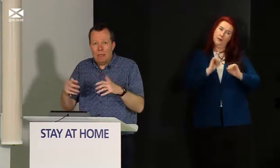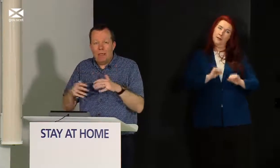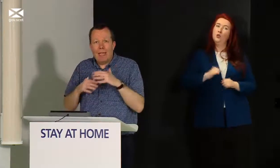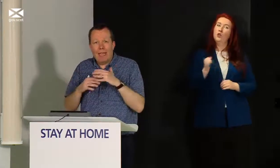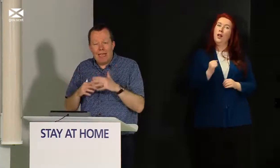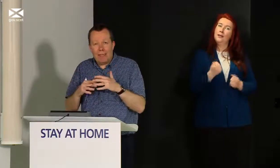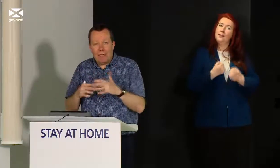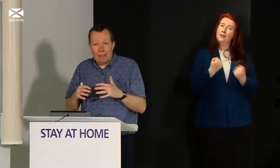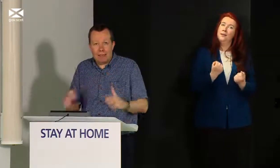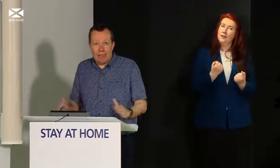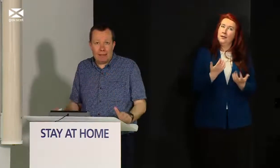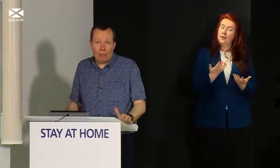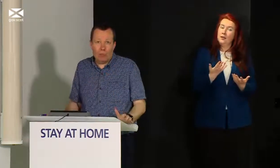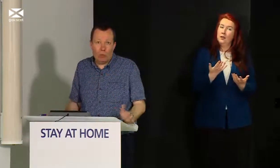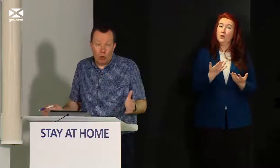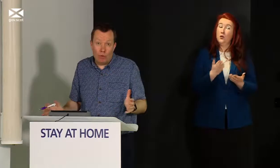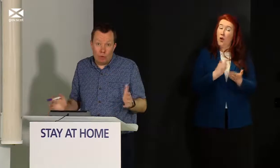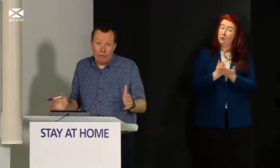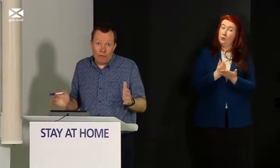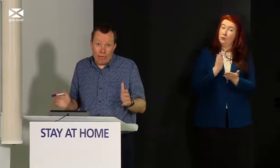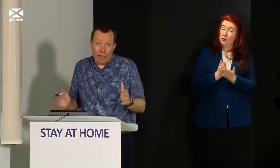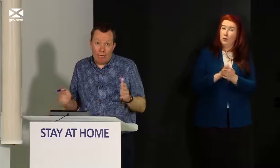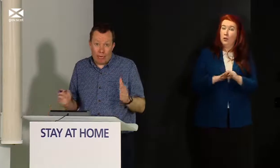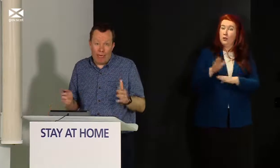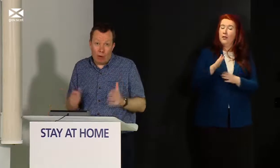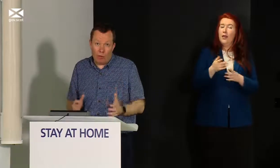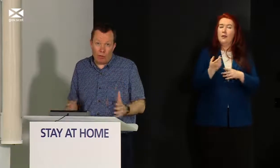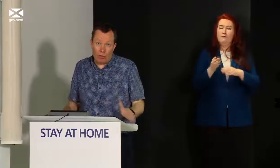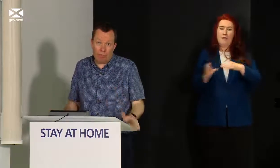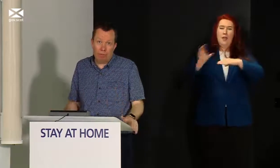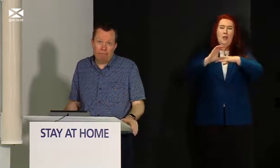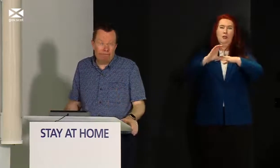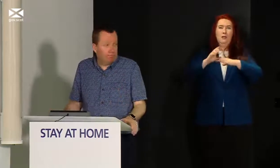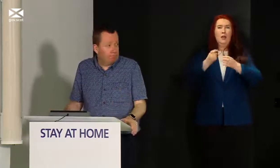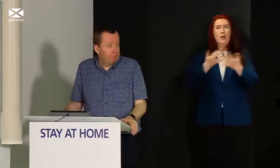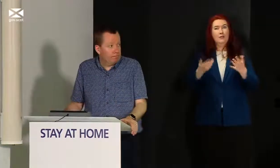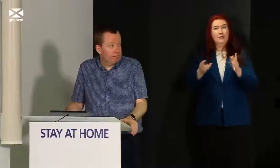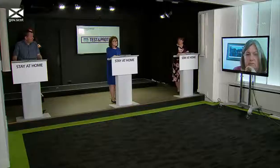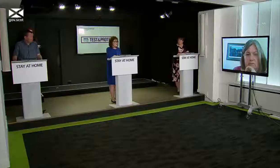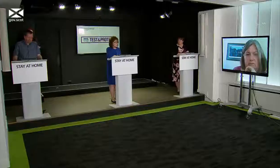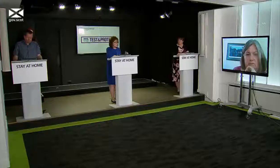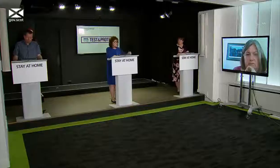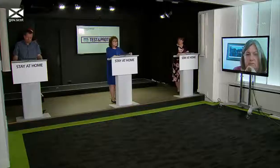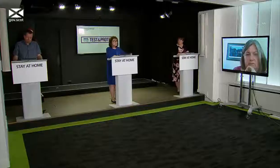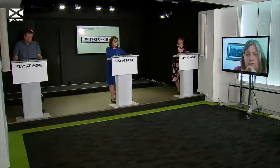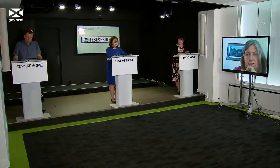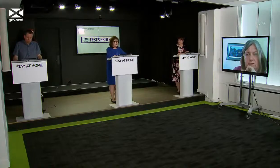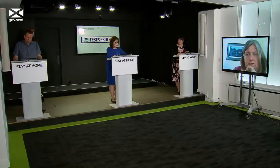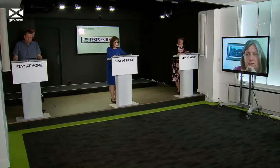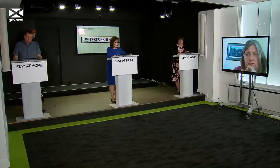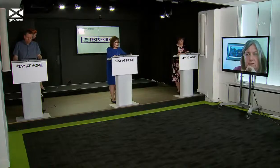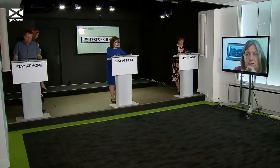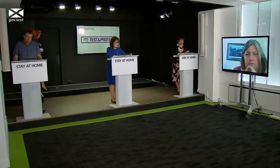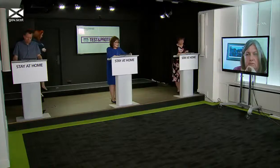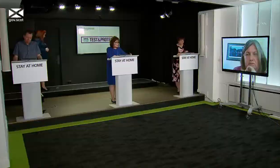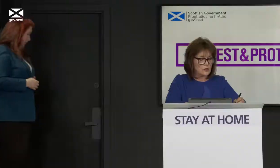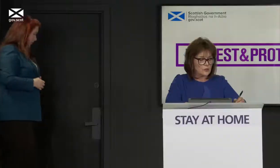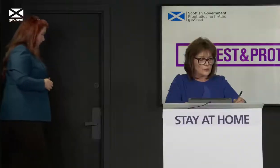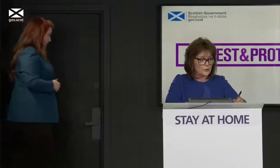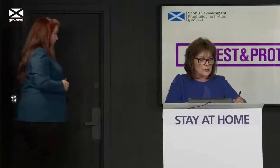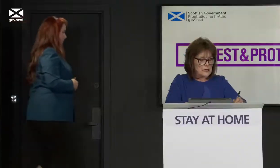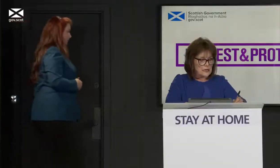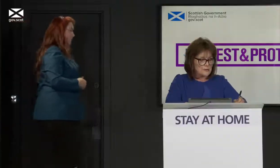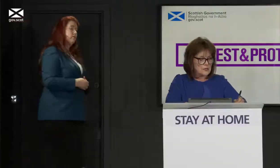time that excess deaths data will be very very helpful for us. Thanks very much. Next we have Mark